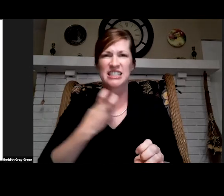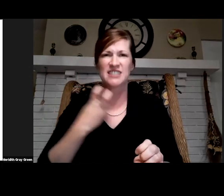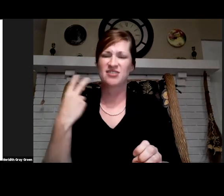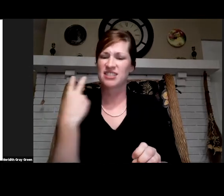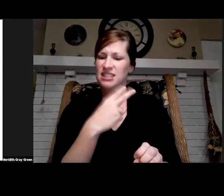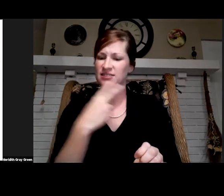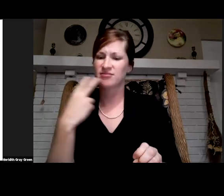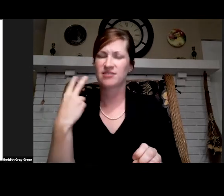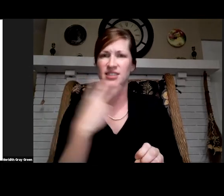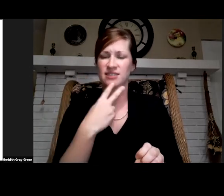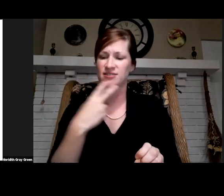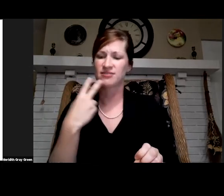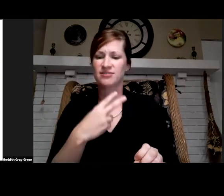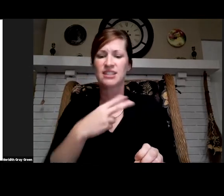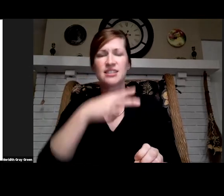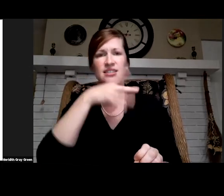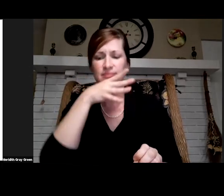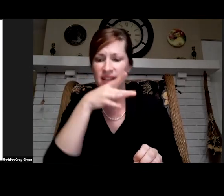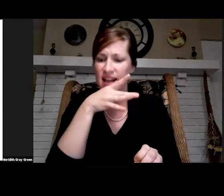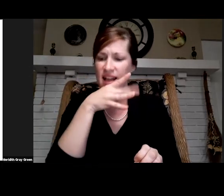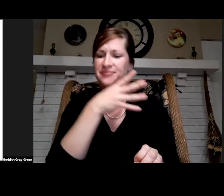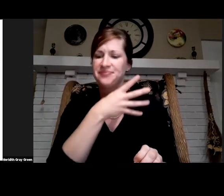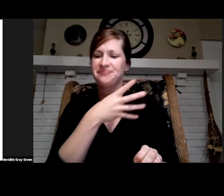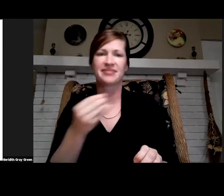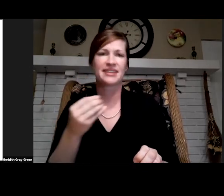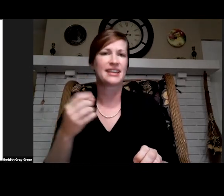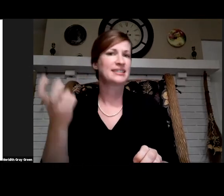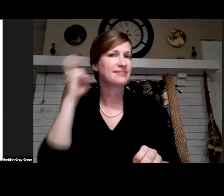They should only communicate orally by speaking and reading lips,